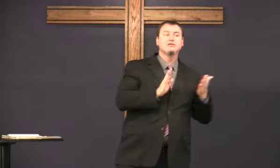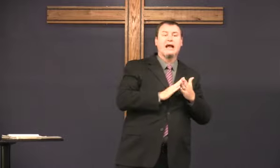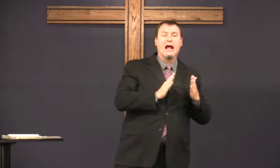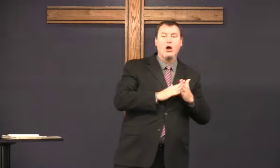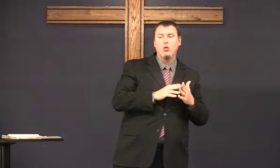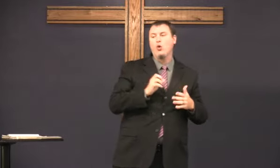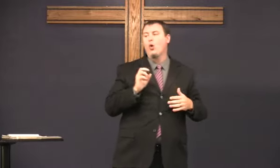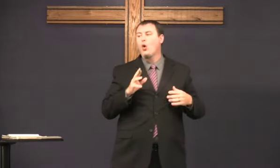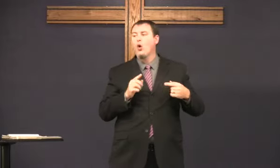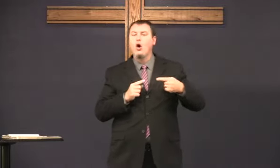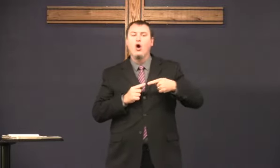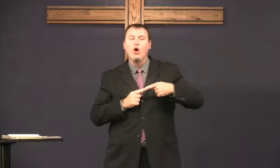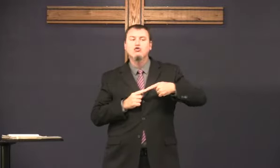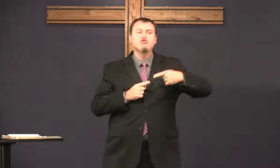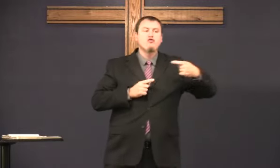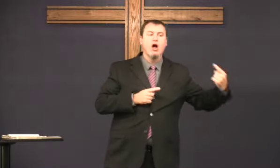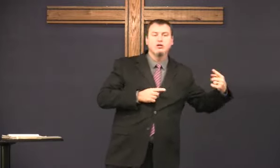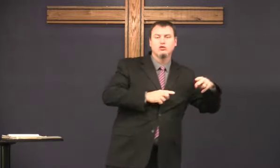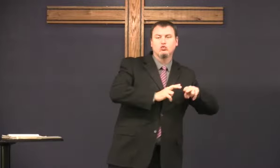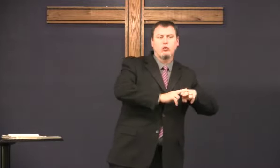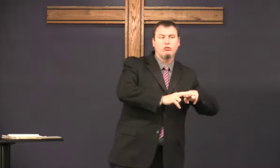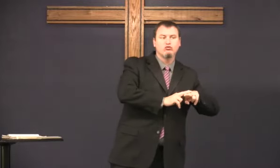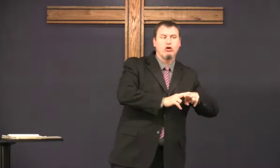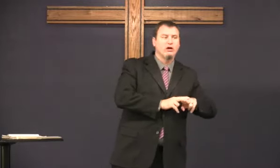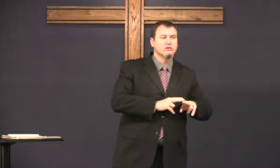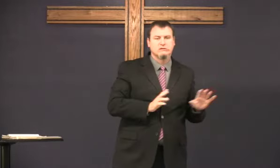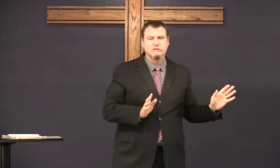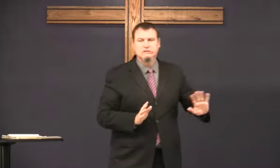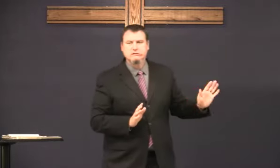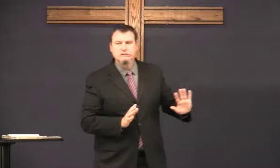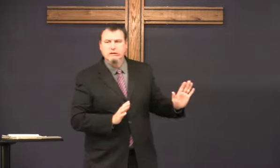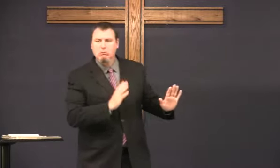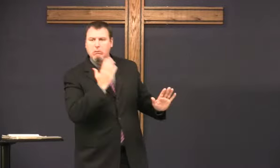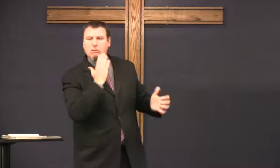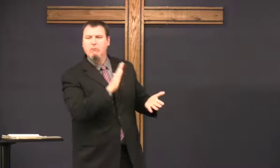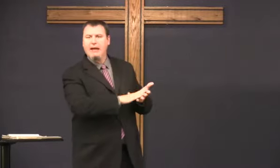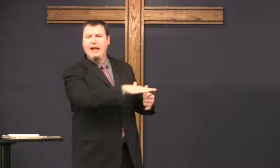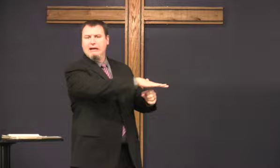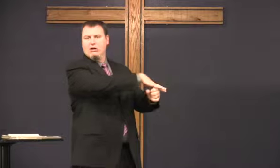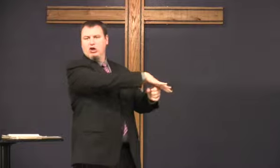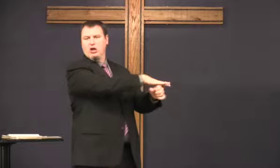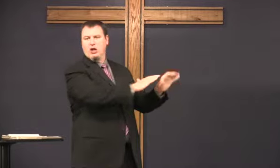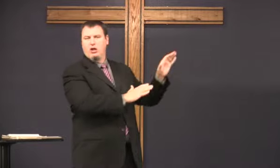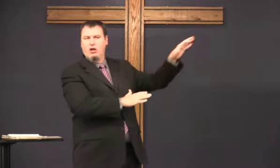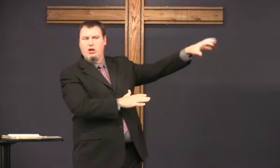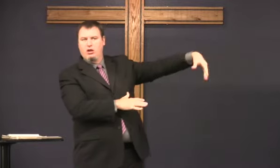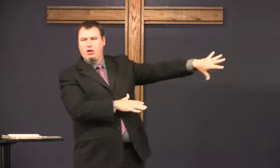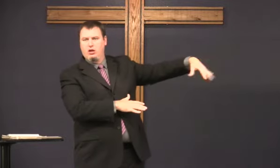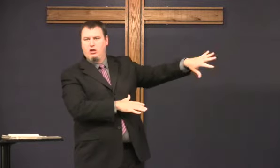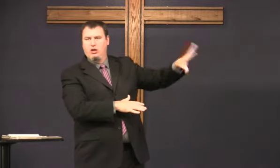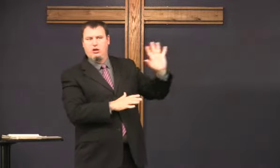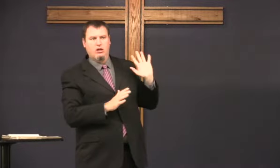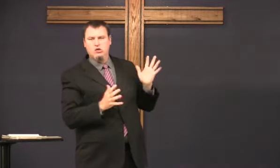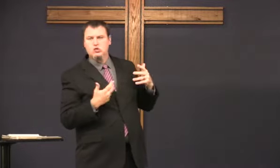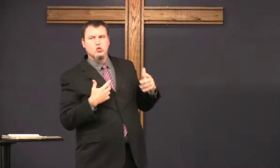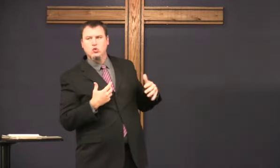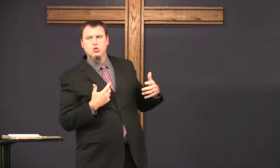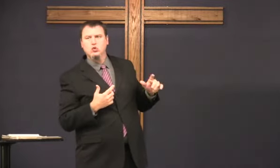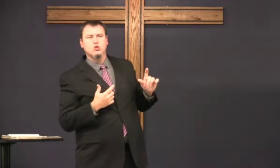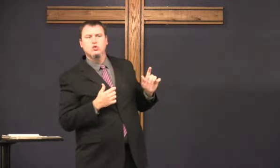the other side of town or the other side of the tracks is a place you don't want to go. It's a bad